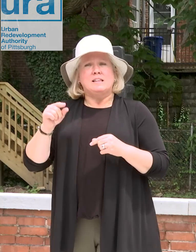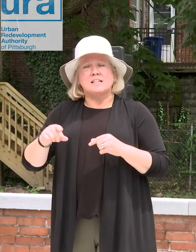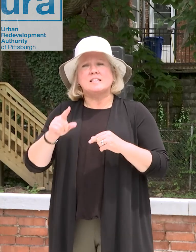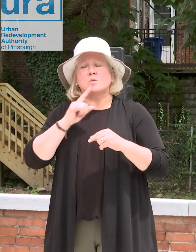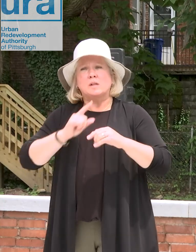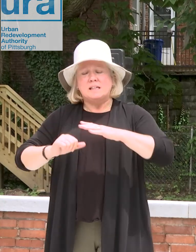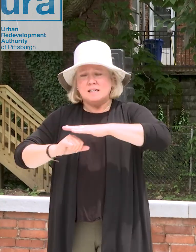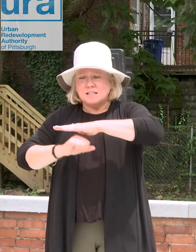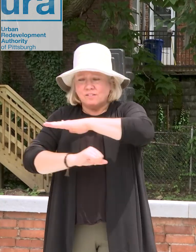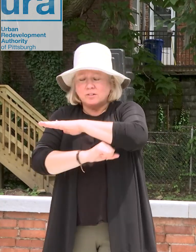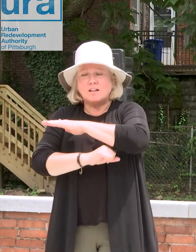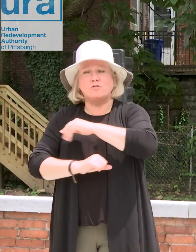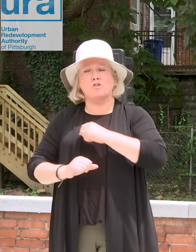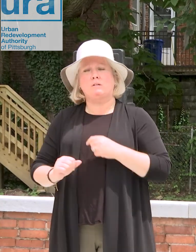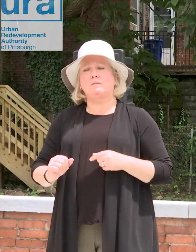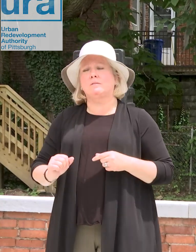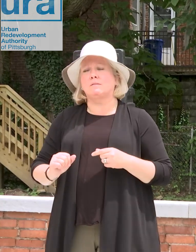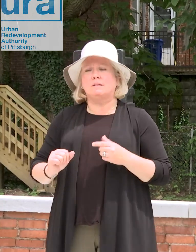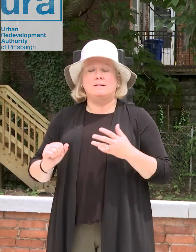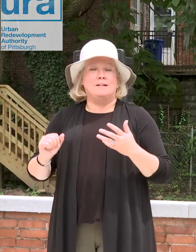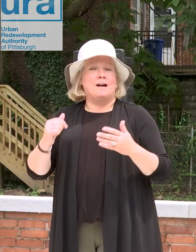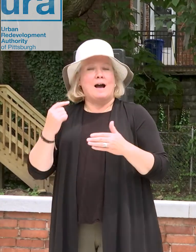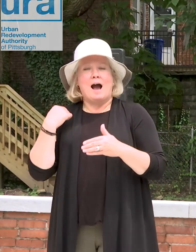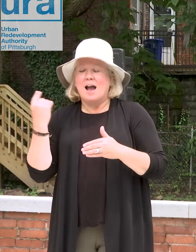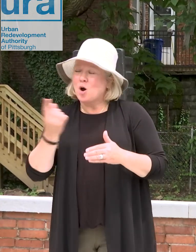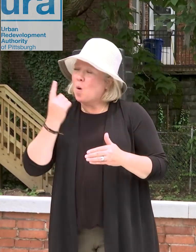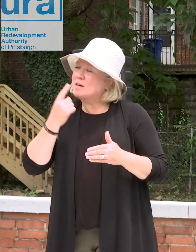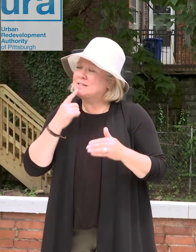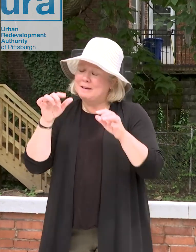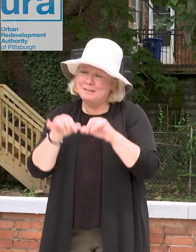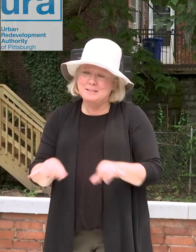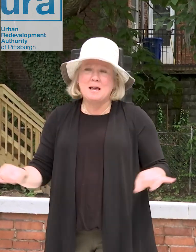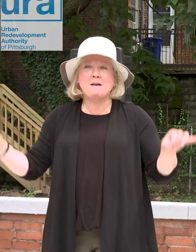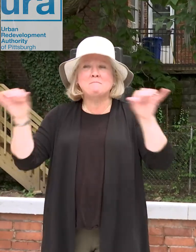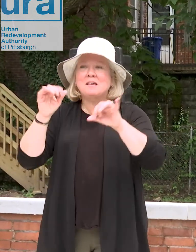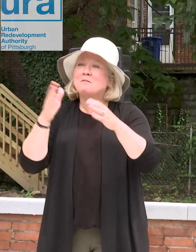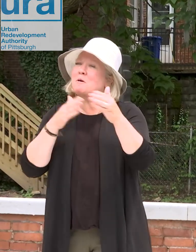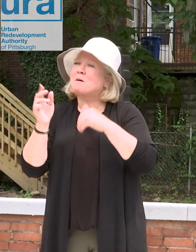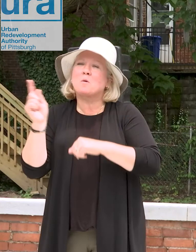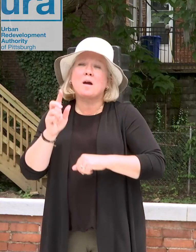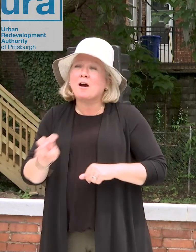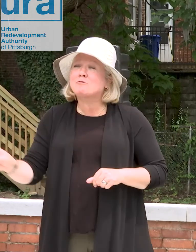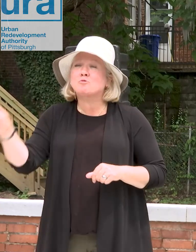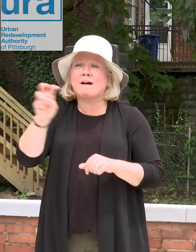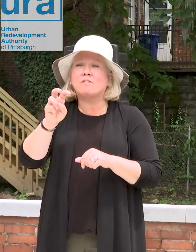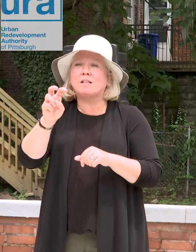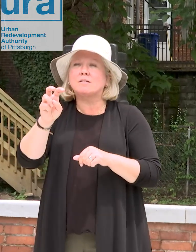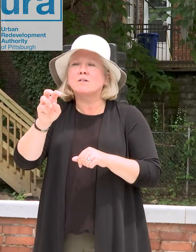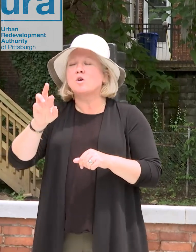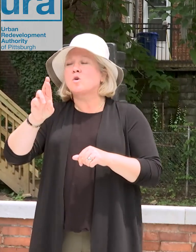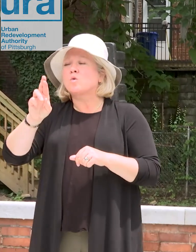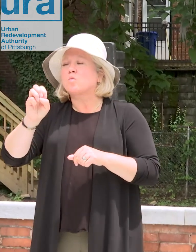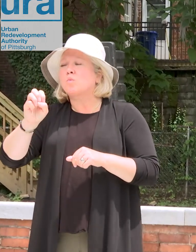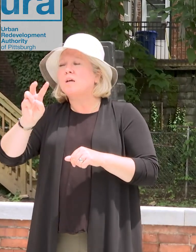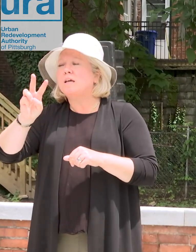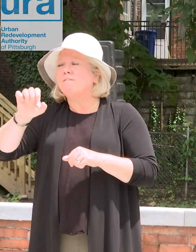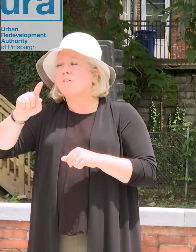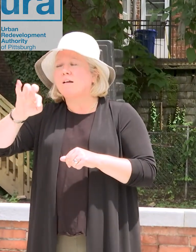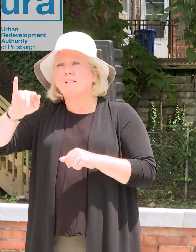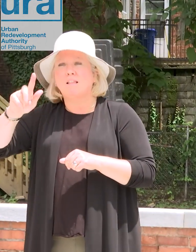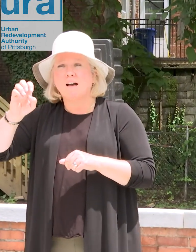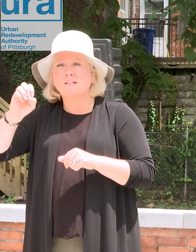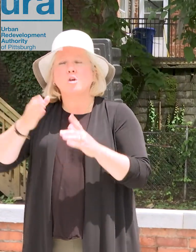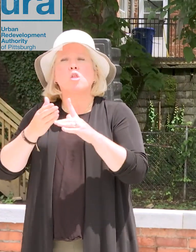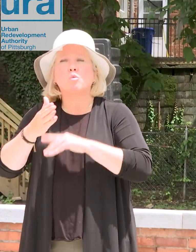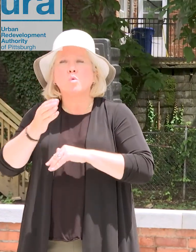the formula that I talk about no matter where I go throughout the city about how to revitalize. It's home ownership. And this